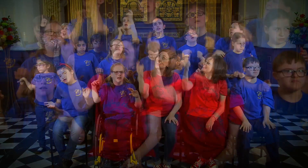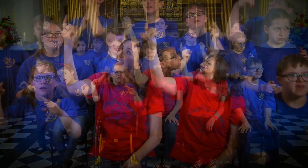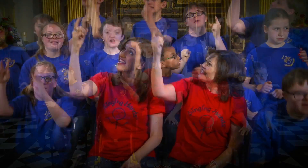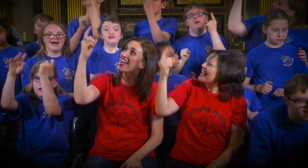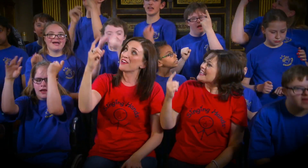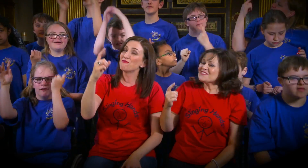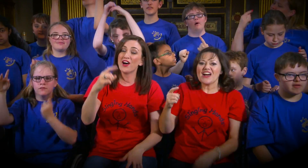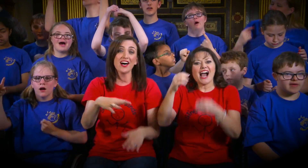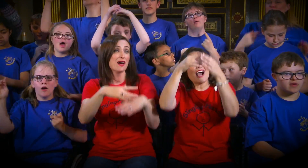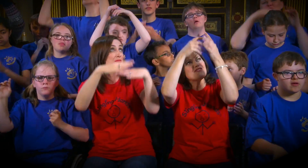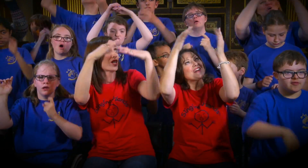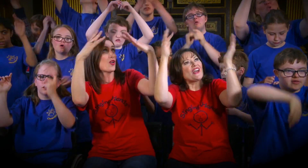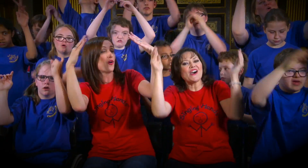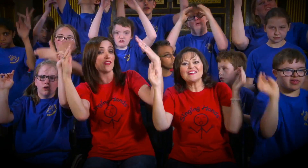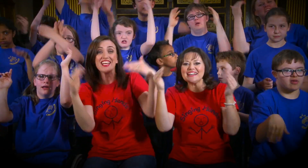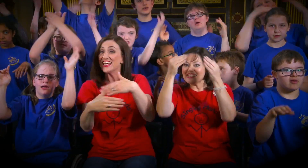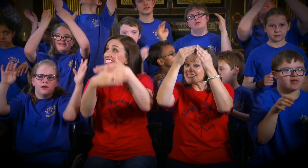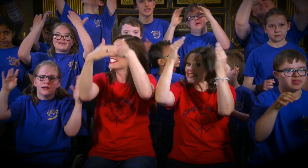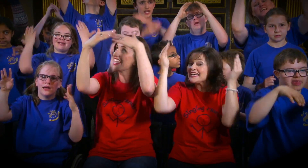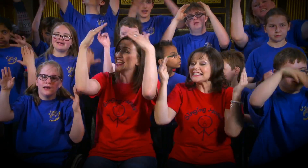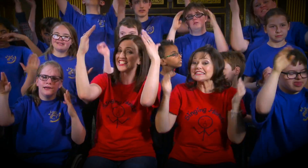He came from the glorious kingdom.